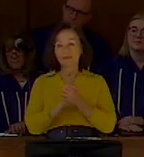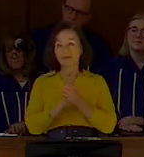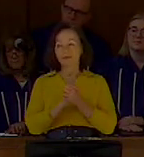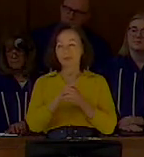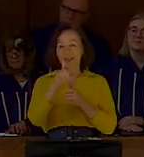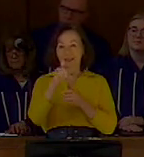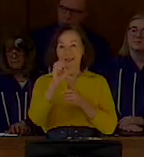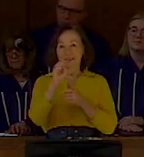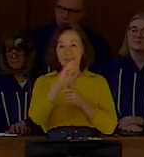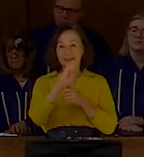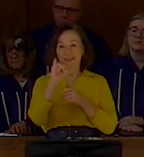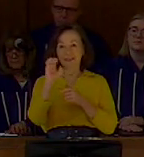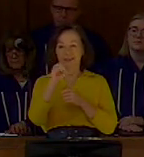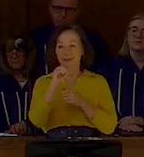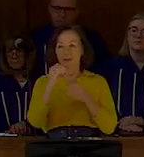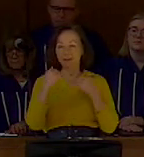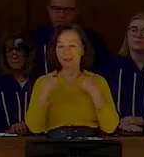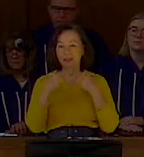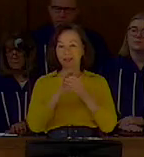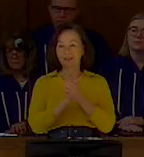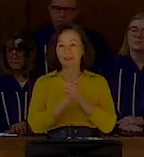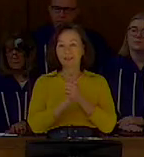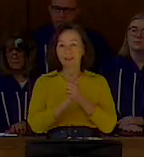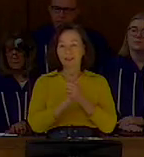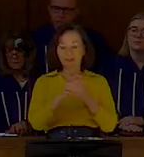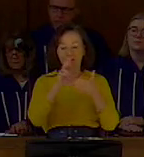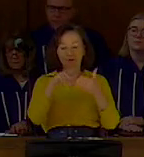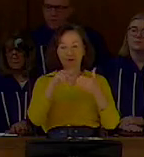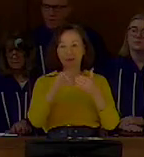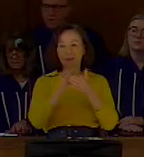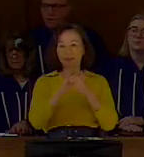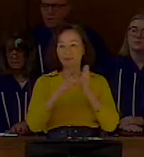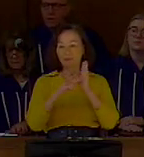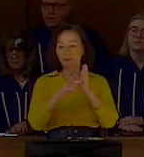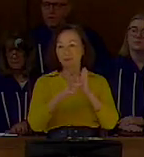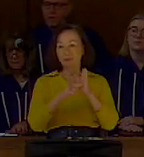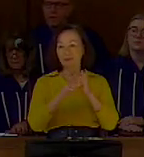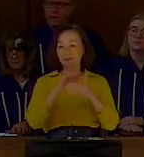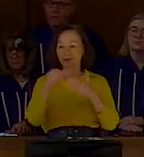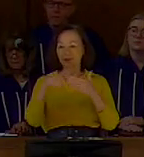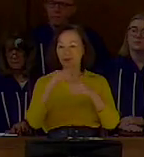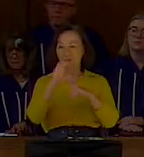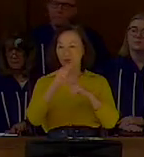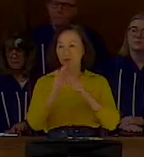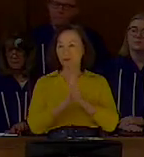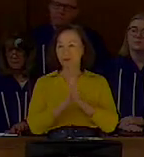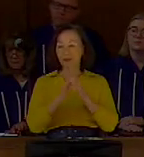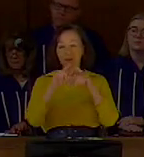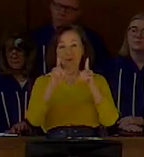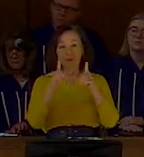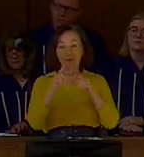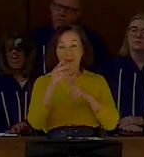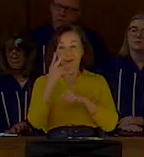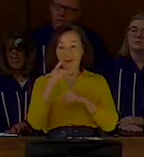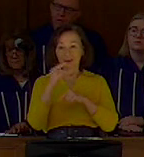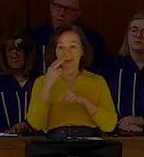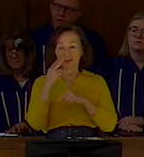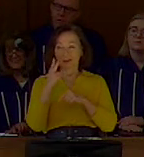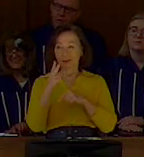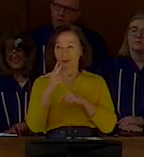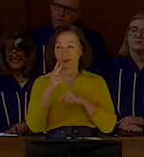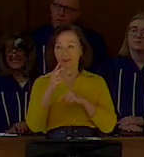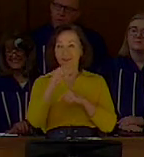Debbie had a resolution that was read that represented the entire church as well. But whenever I looked out and I saw the Ziegler's, I saw